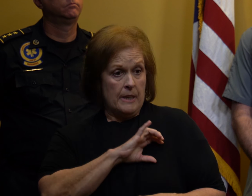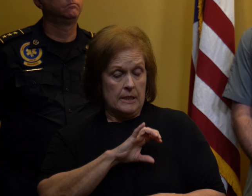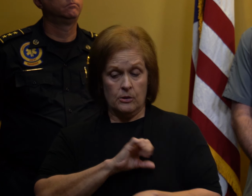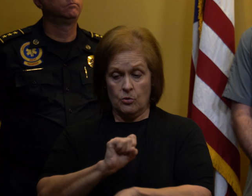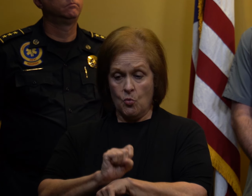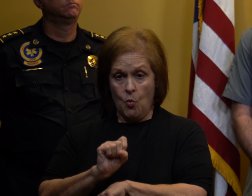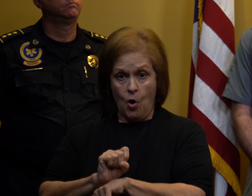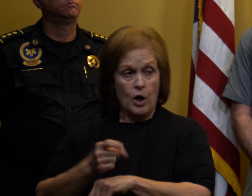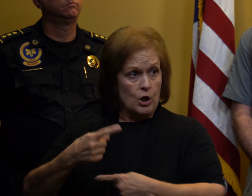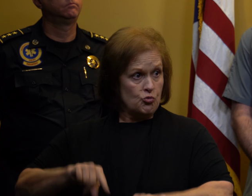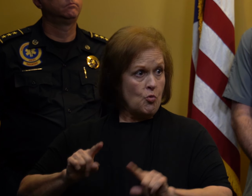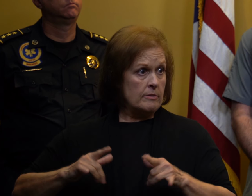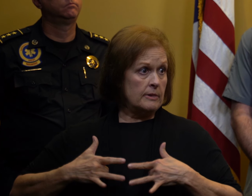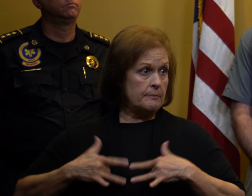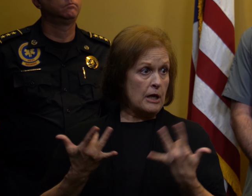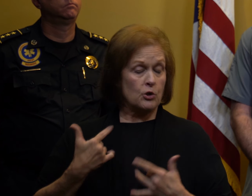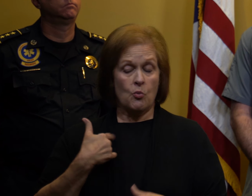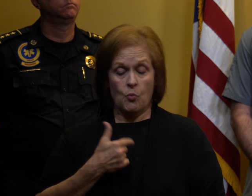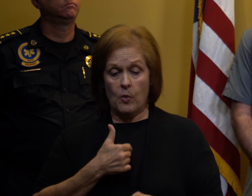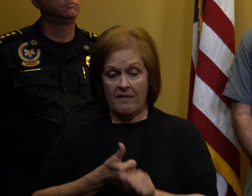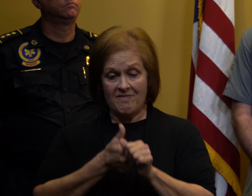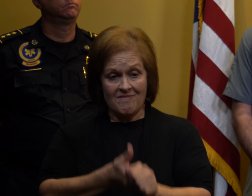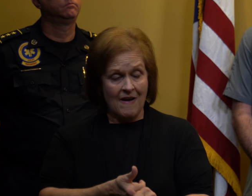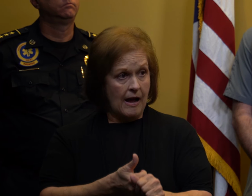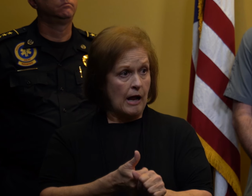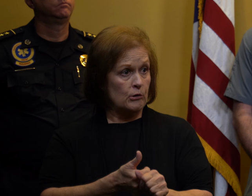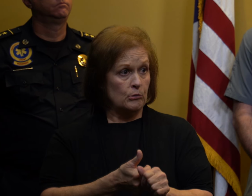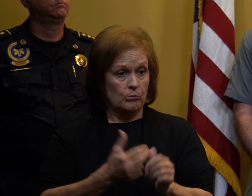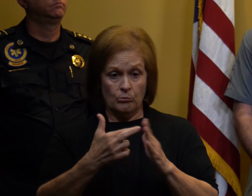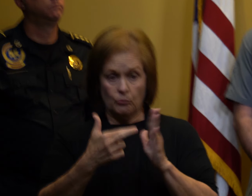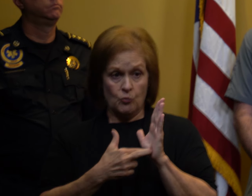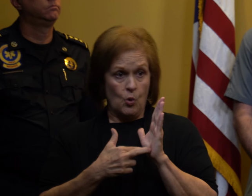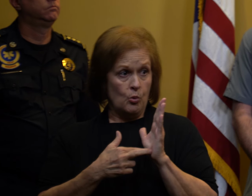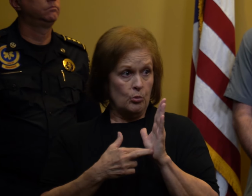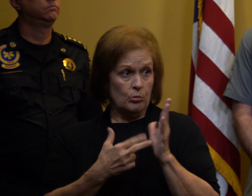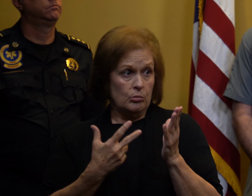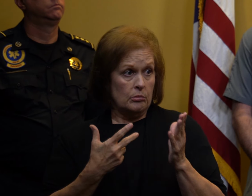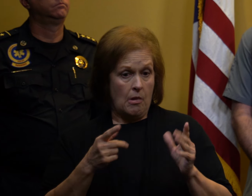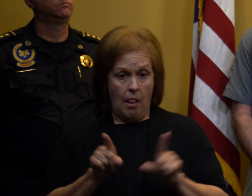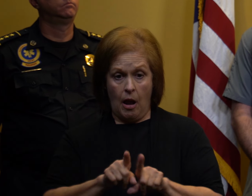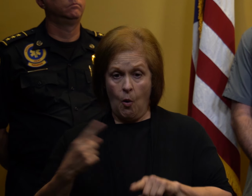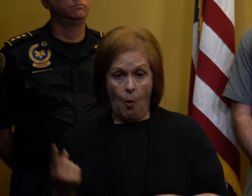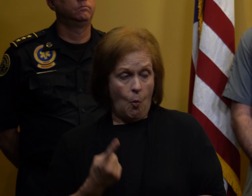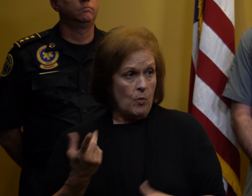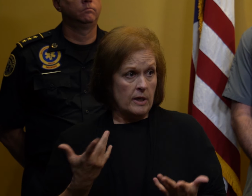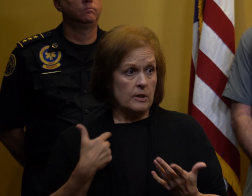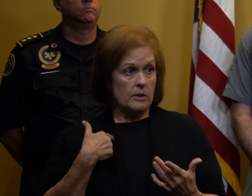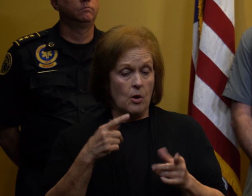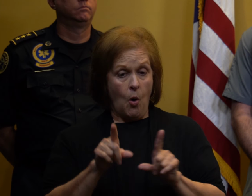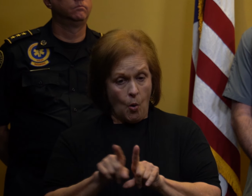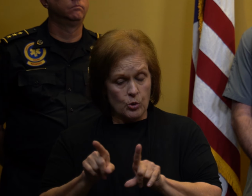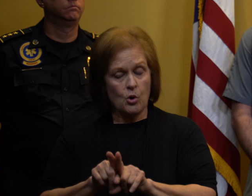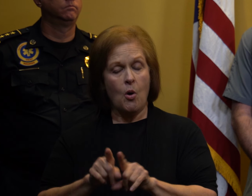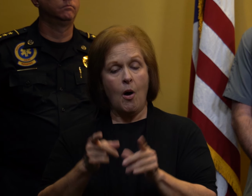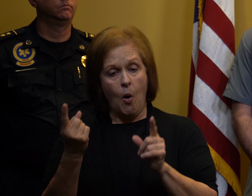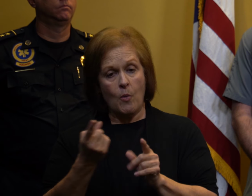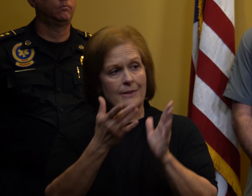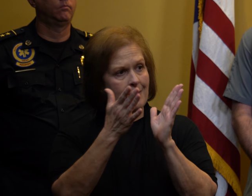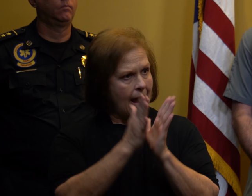we followed the necessary steps that we always do, in addition to asking for help. We're